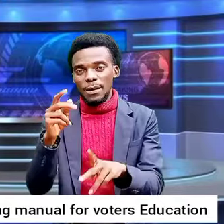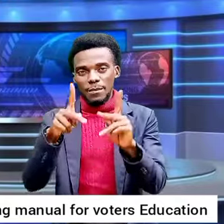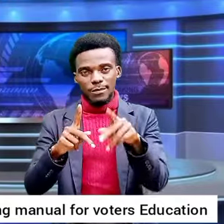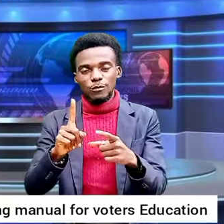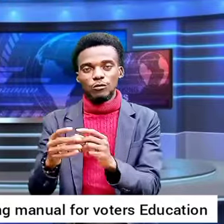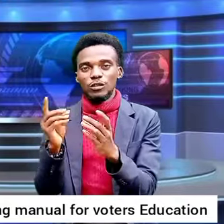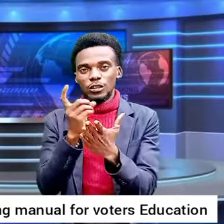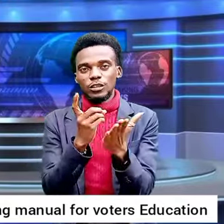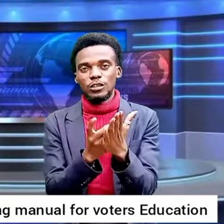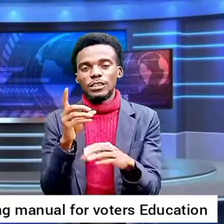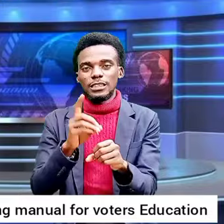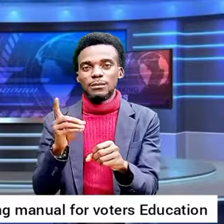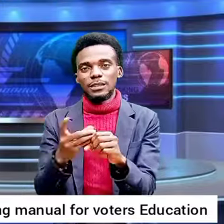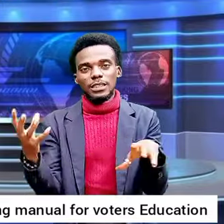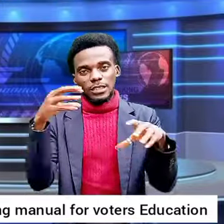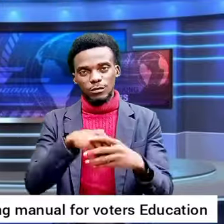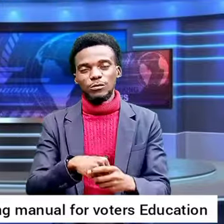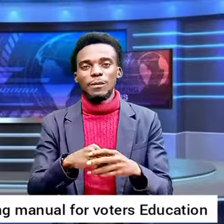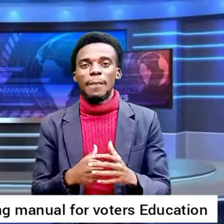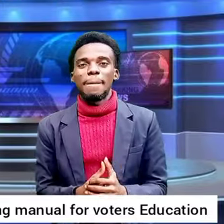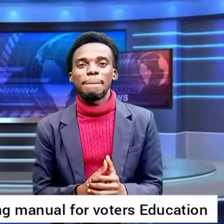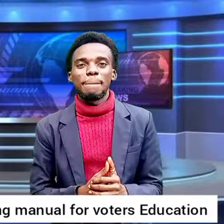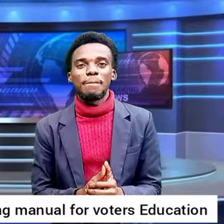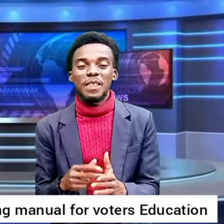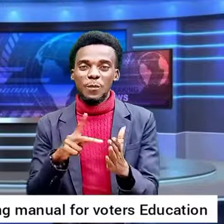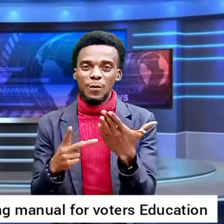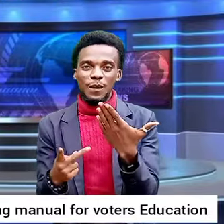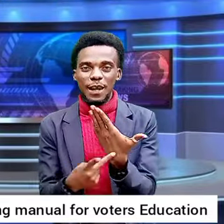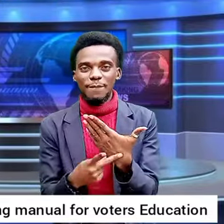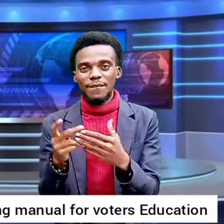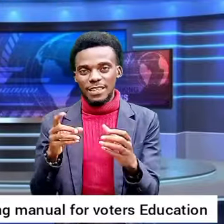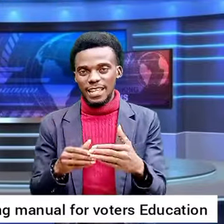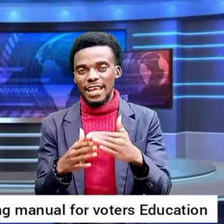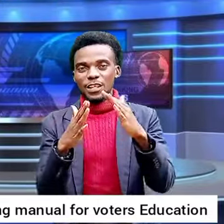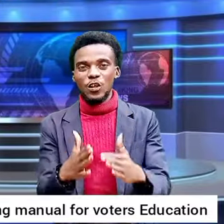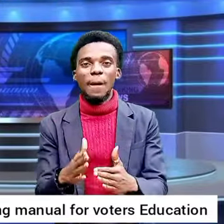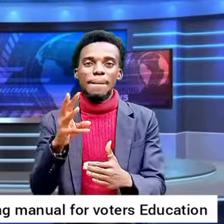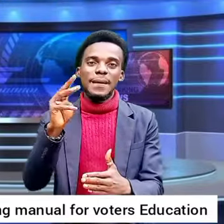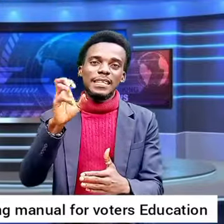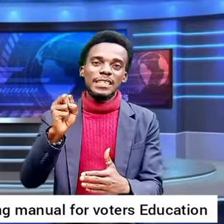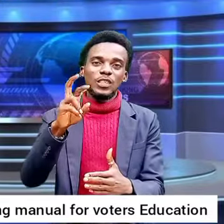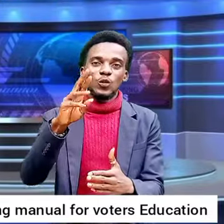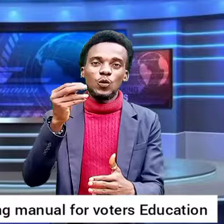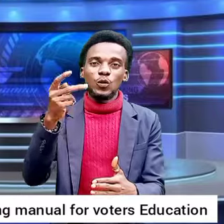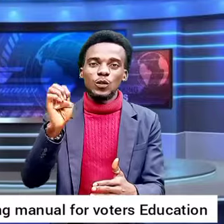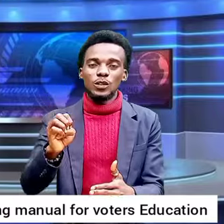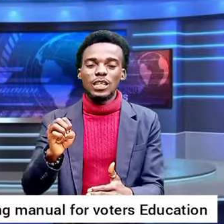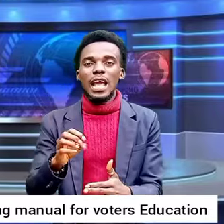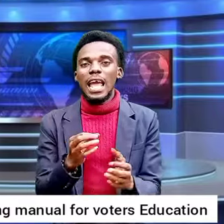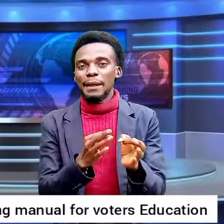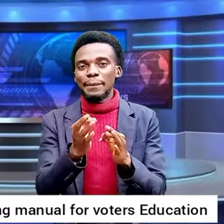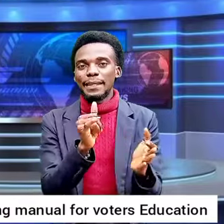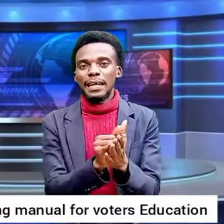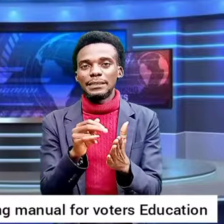discuss disability inclusion. Program Director Mrs. Rose Daniels explained that the